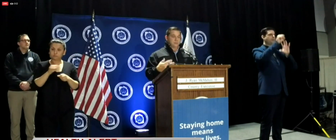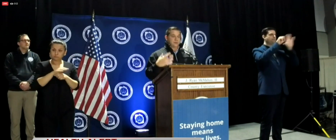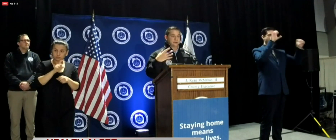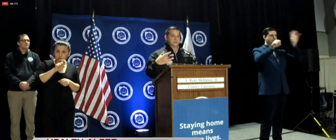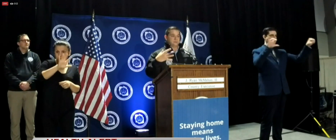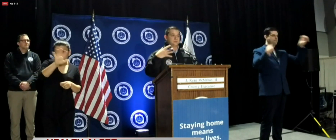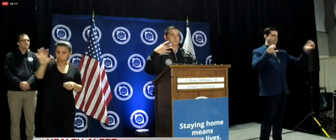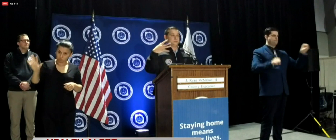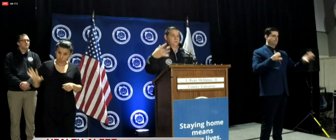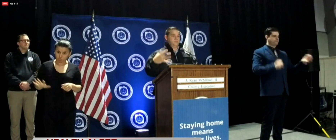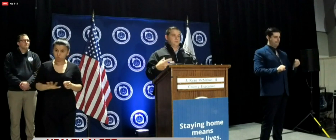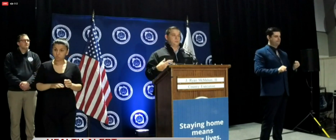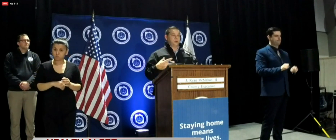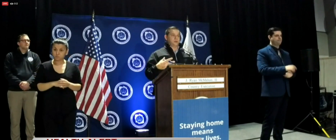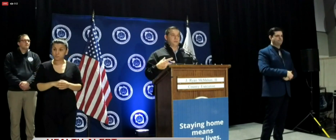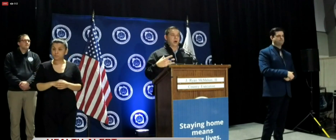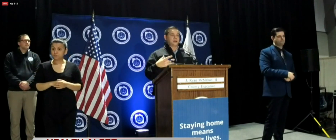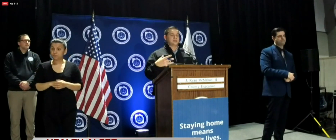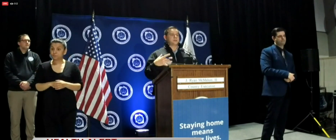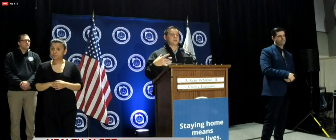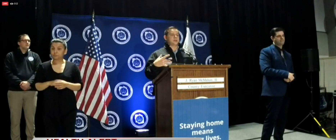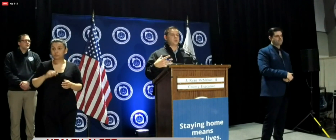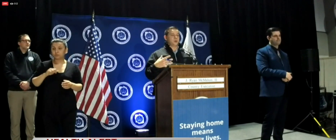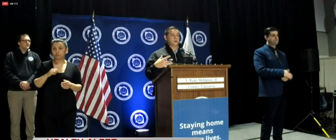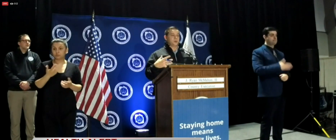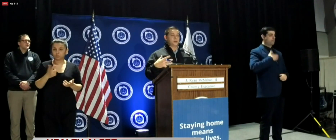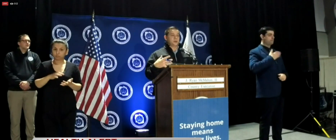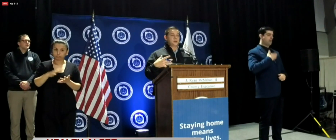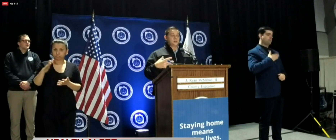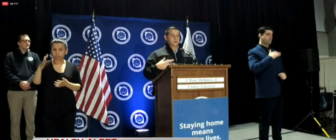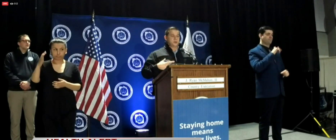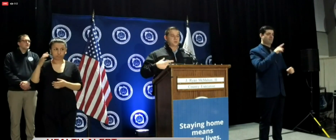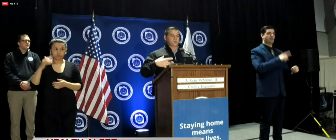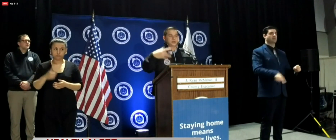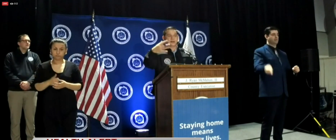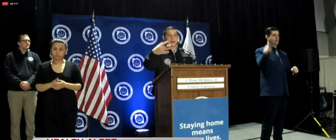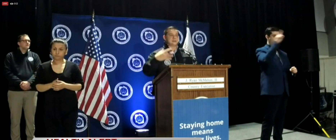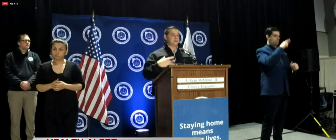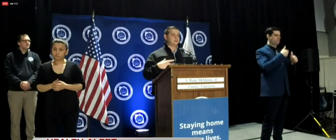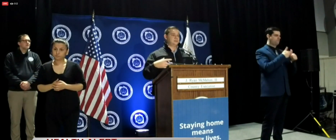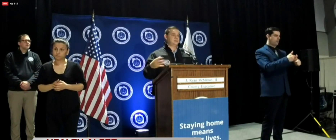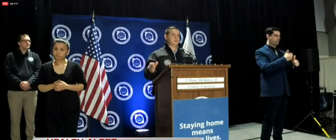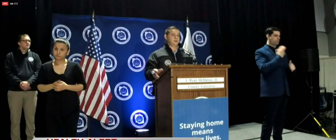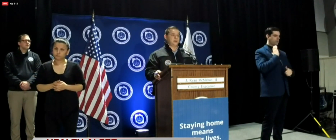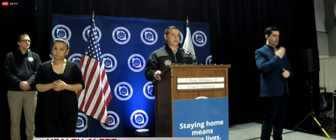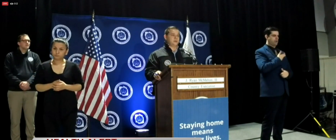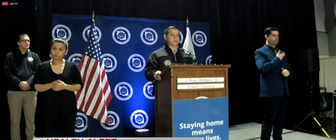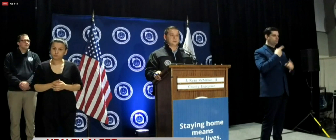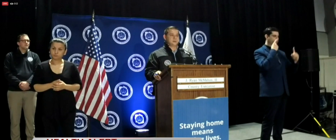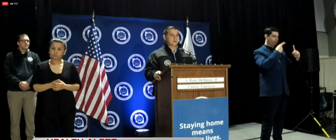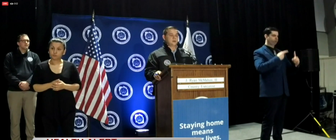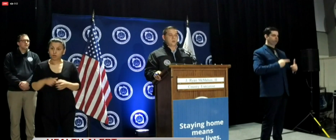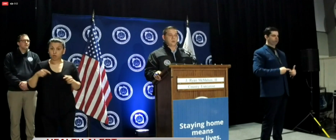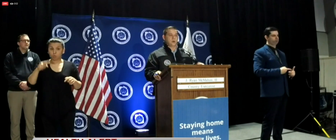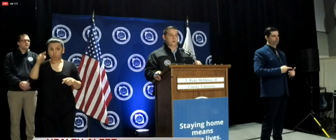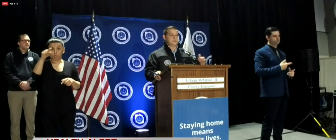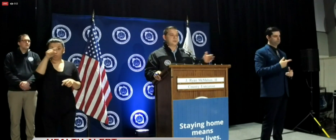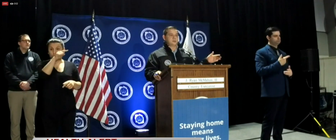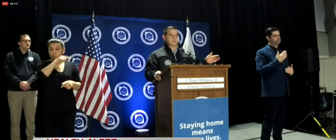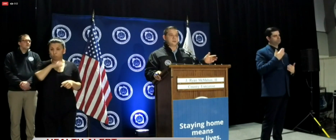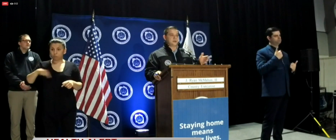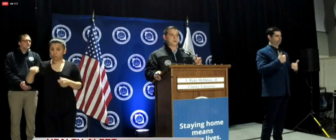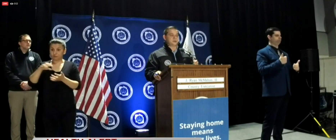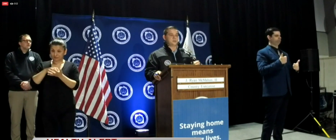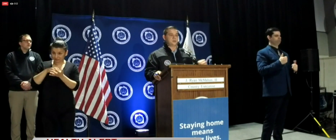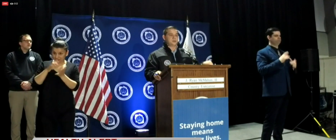I'm happy that they've really bought into some of the things we're doing, because we're connected. So many of us go